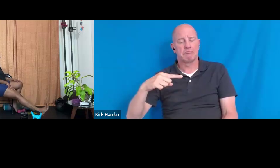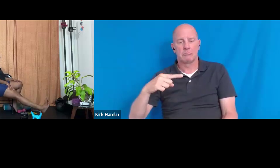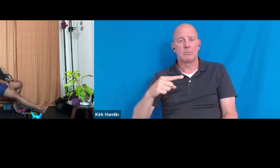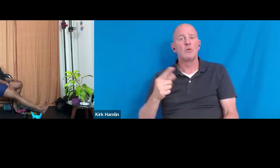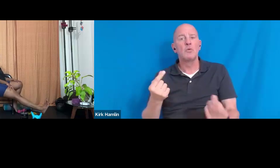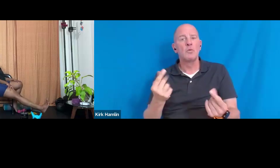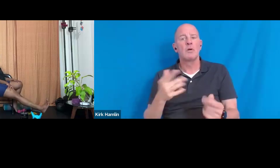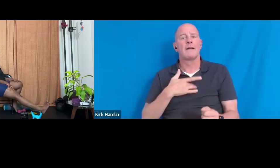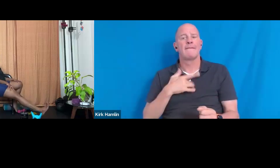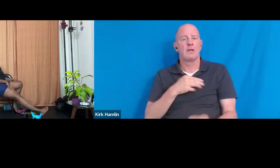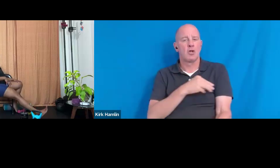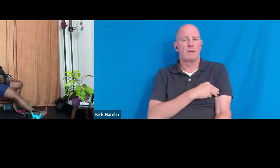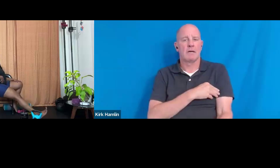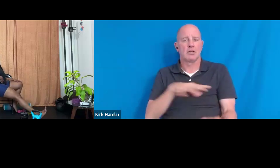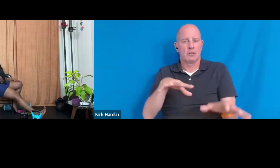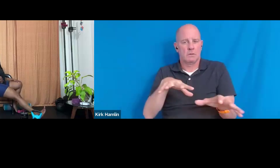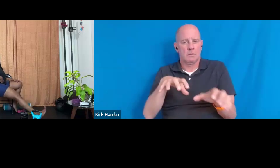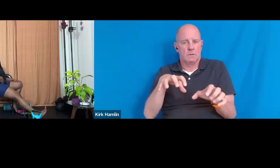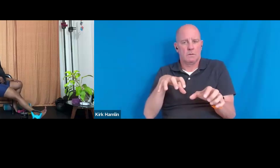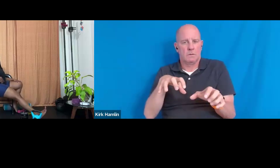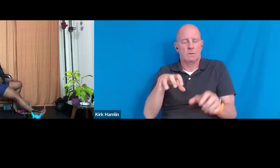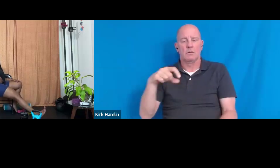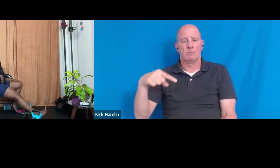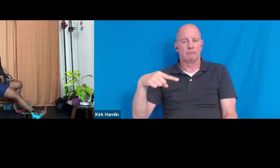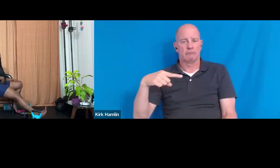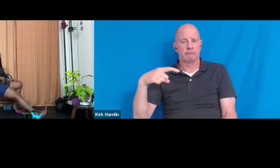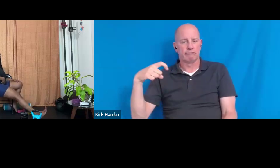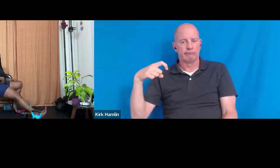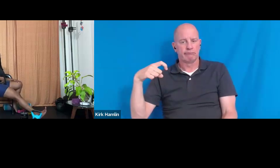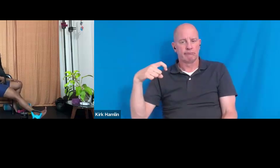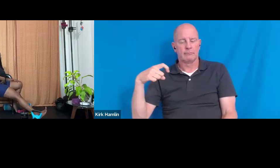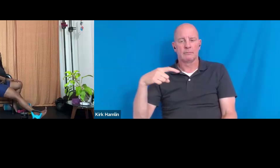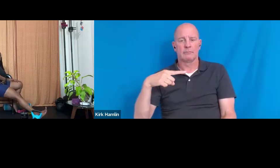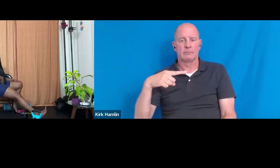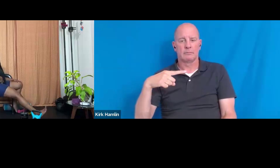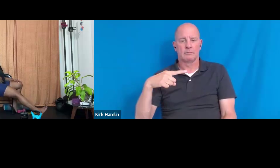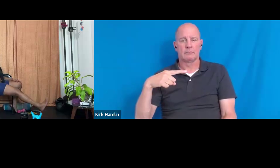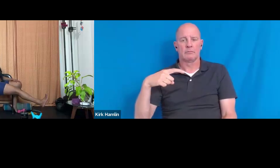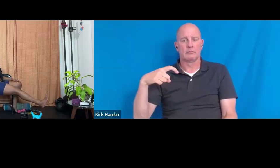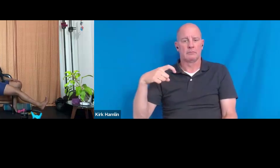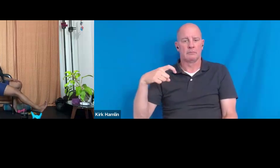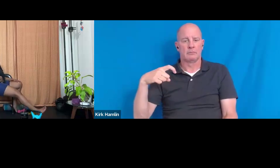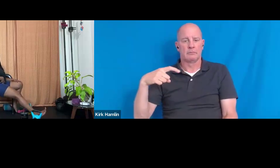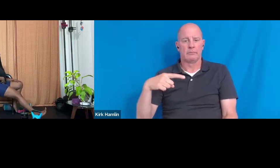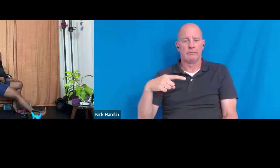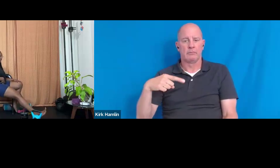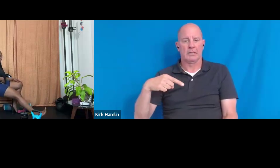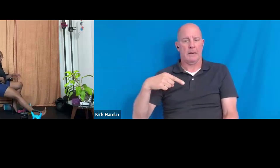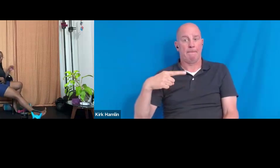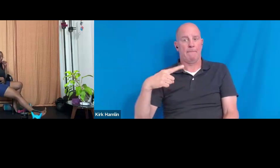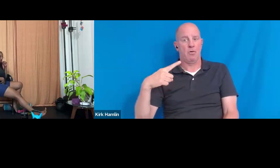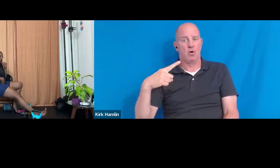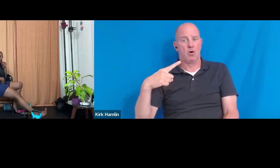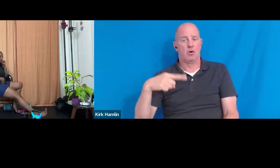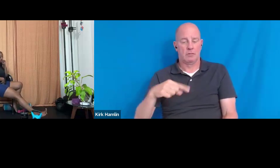action of squeezing the leg straight and engaging the lower abdominals to pull it up.